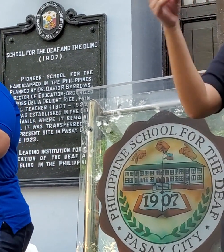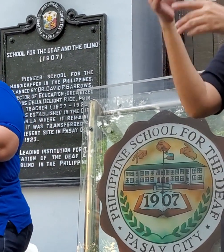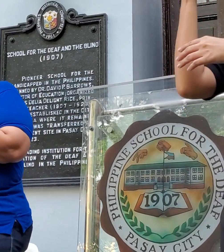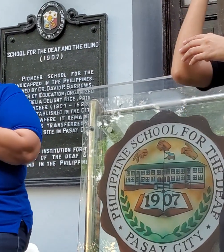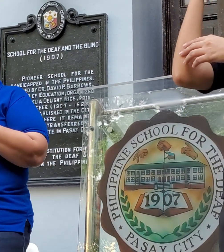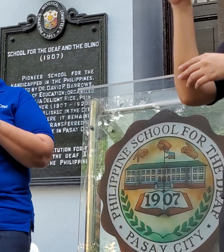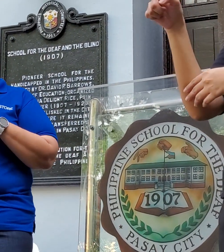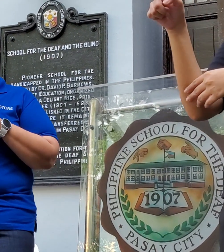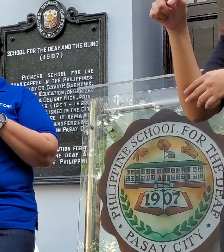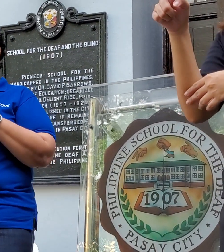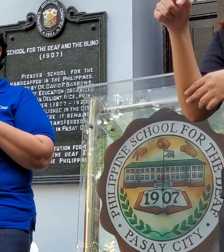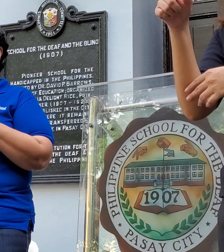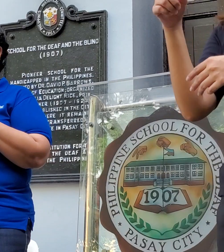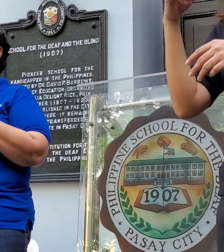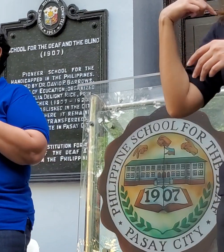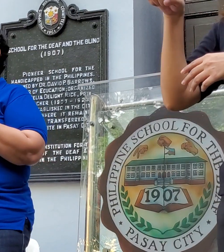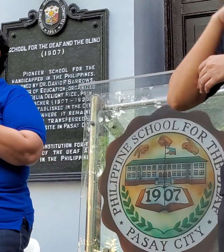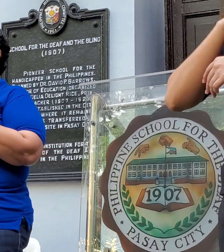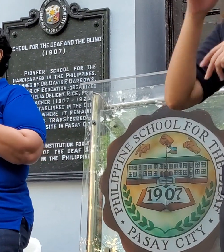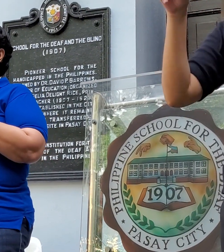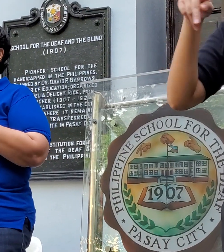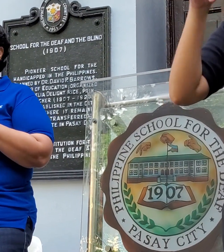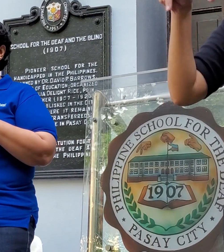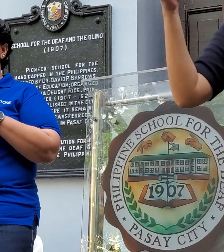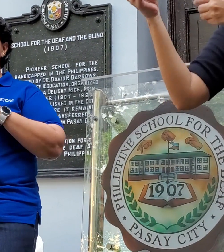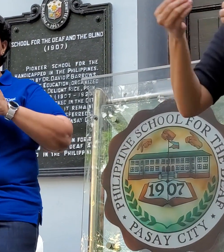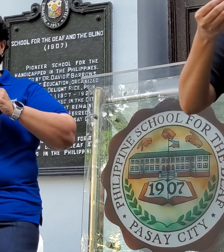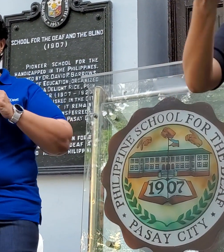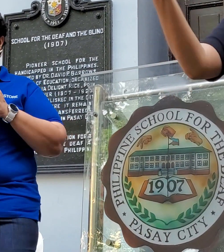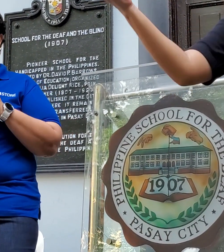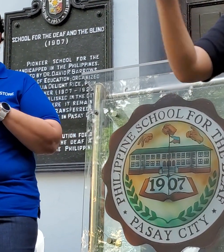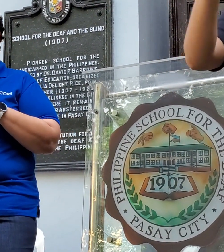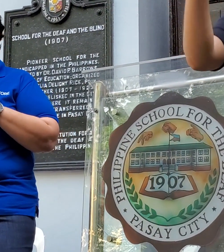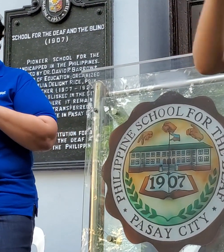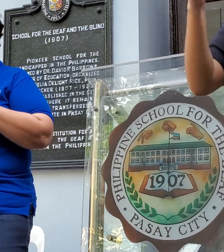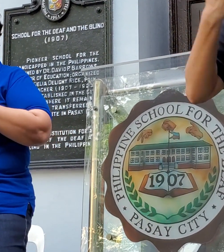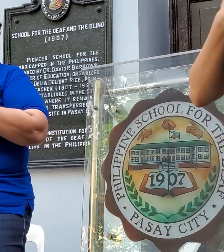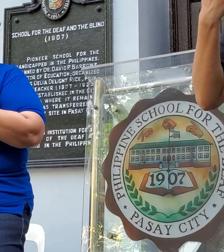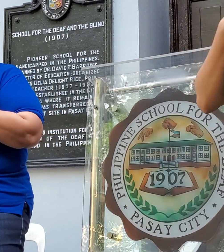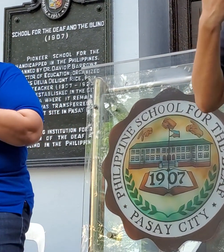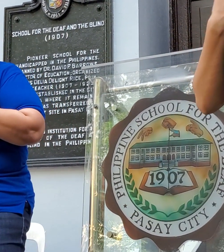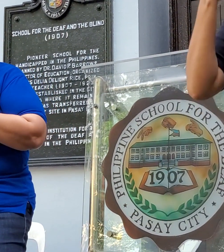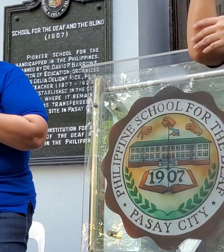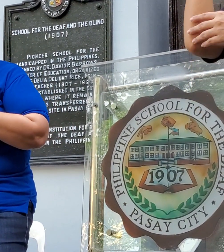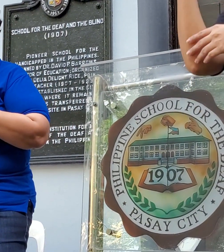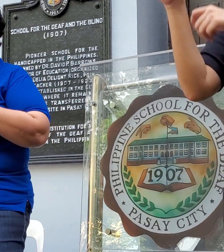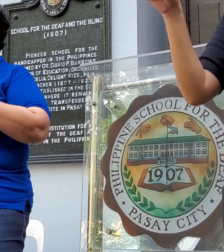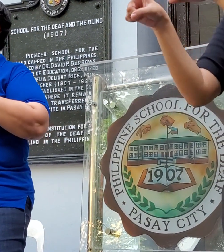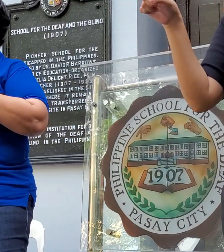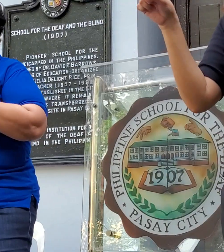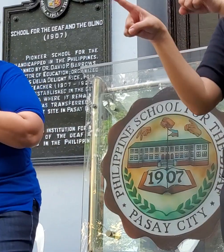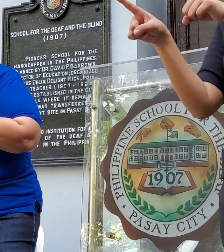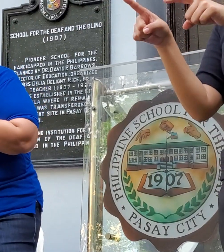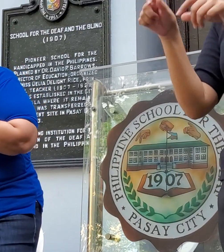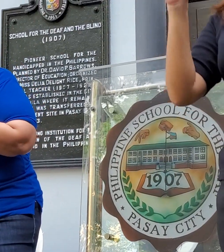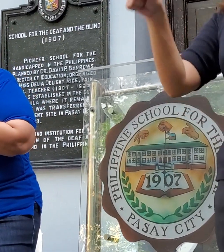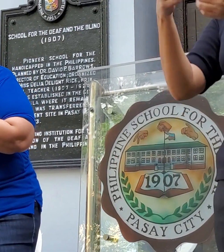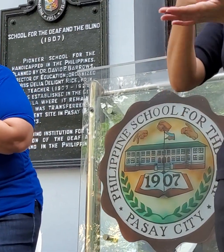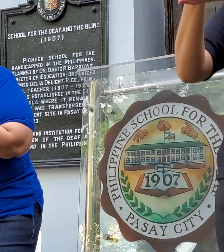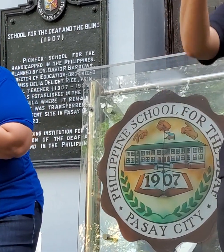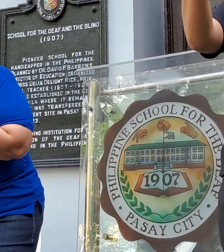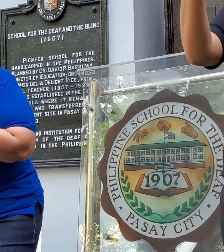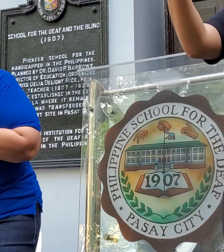us to enable to give you some shoes. So masaya to kasi yung mga shoppers, di lang nabubudol, nakakatulong